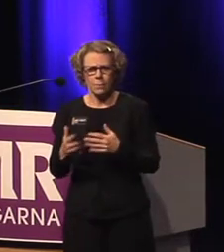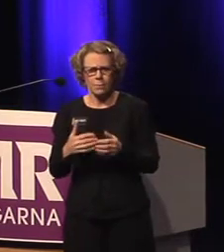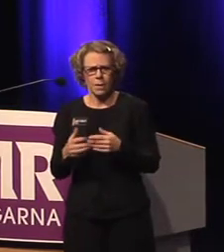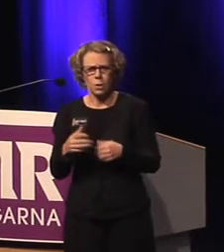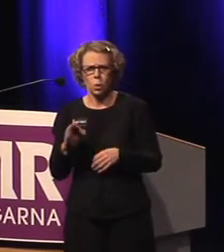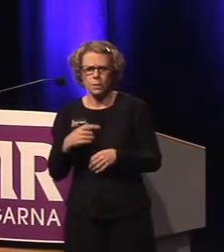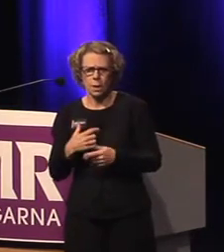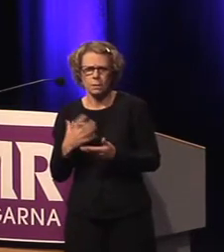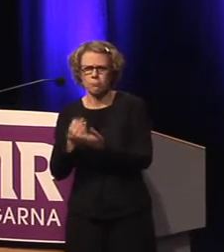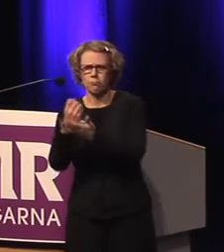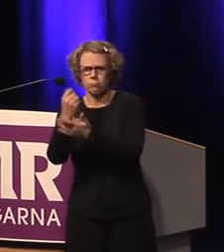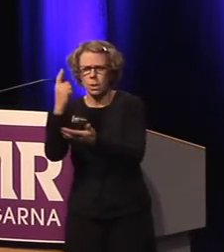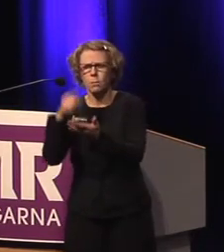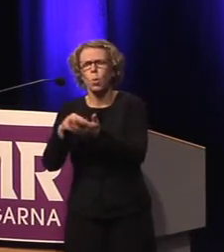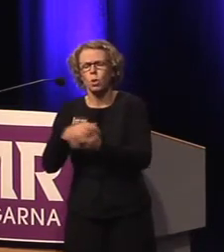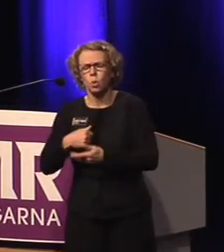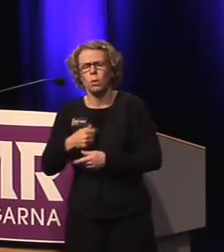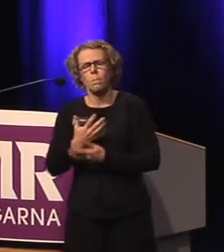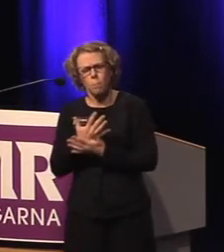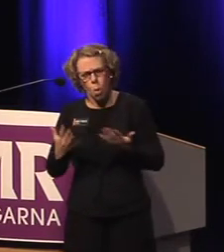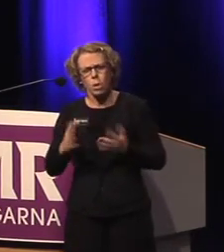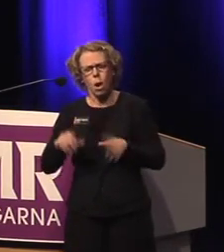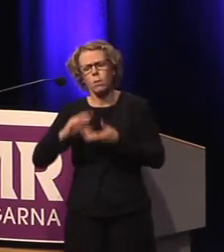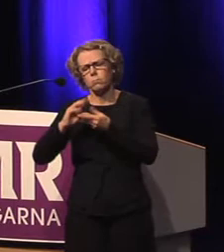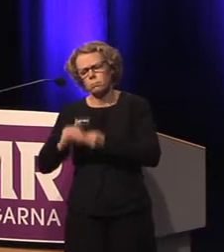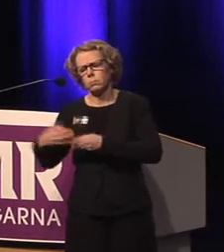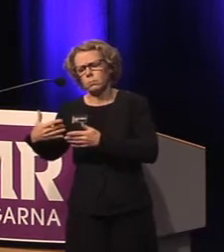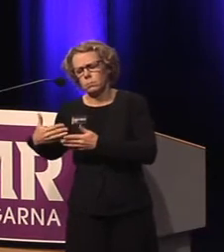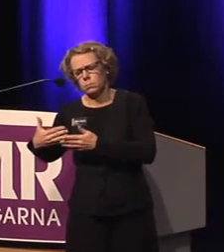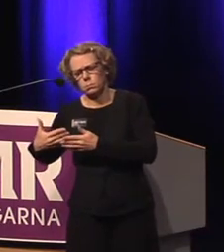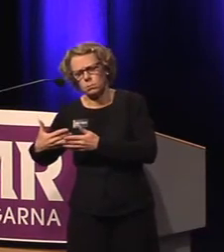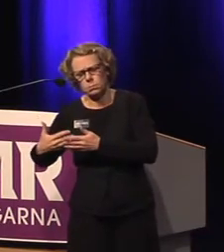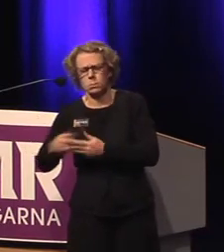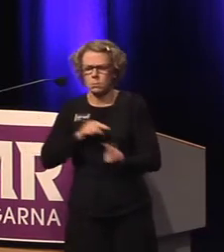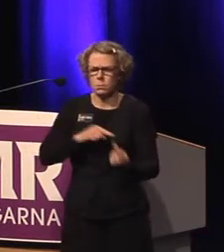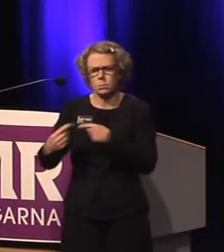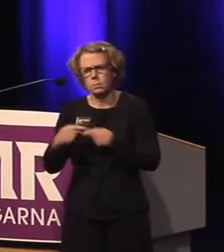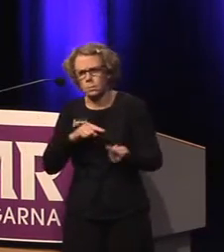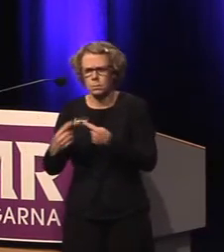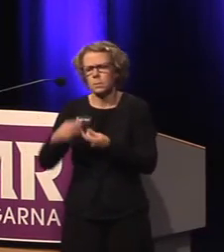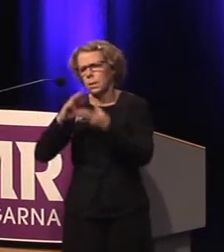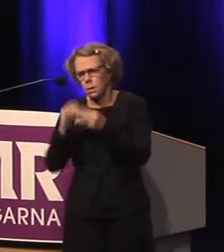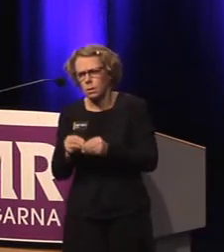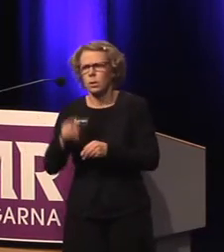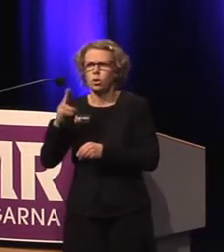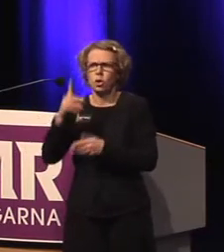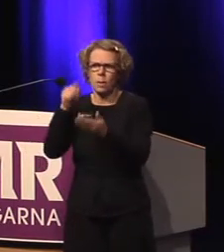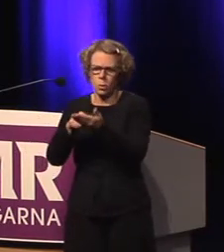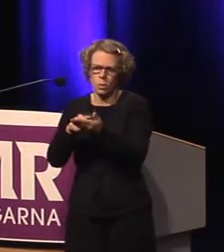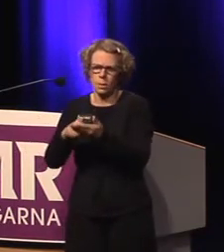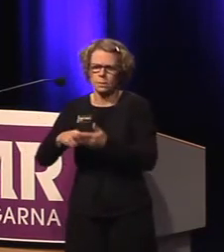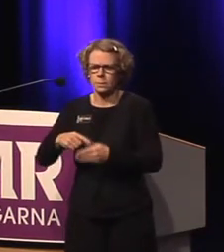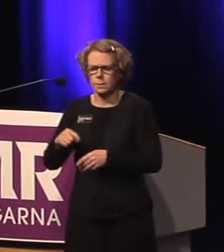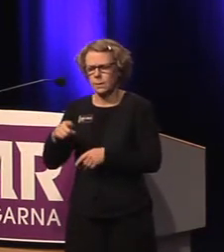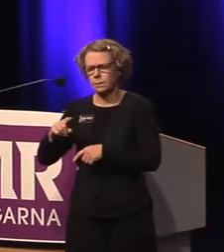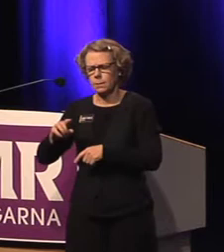a lot of people have been involved. Some 30 million people around the world has been involved in this process.